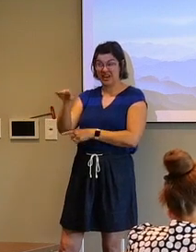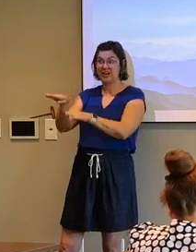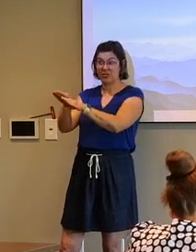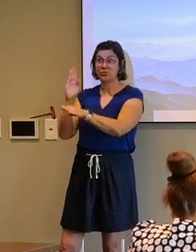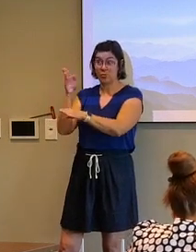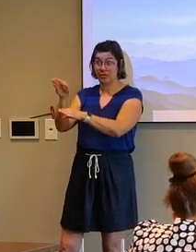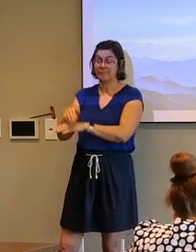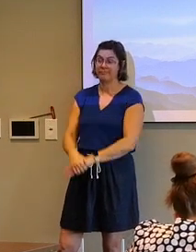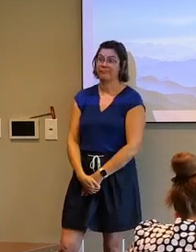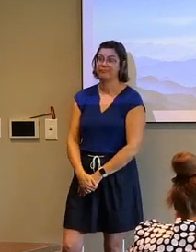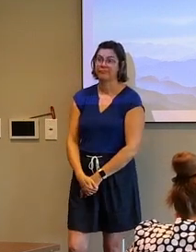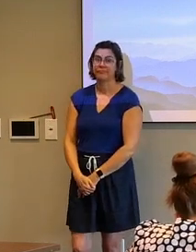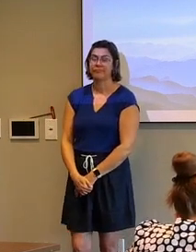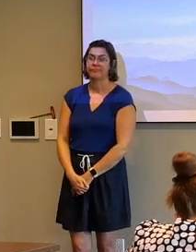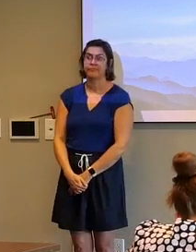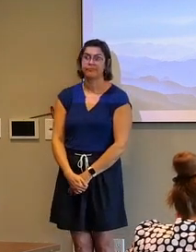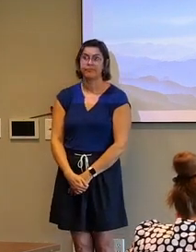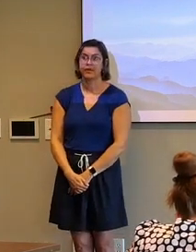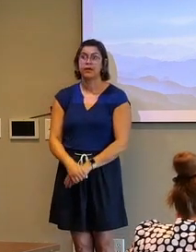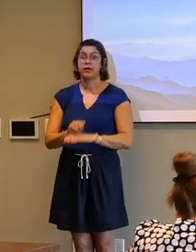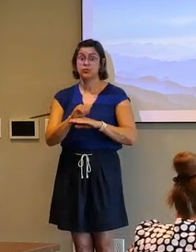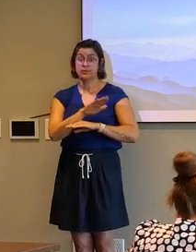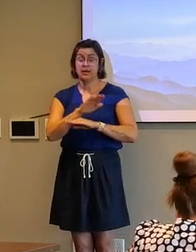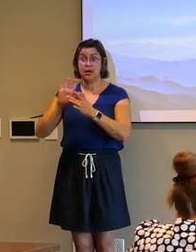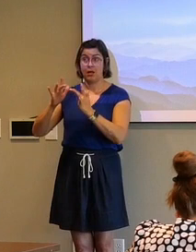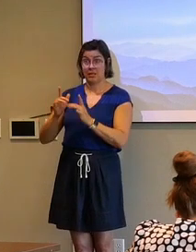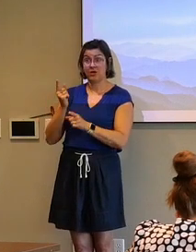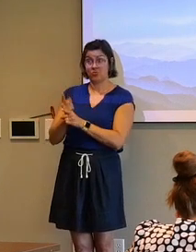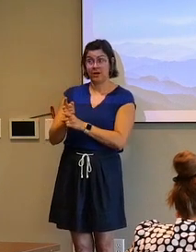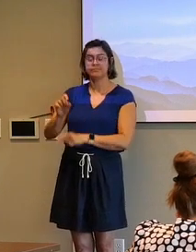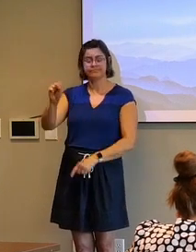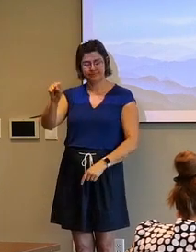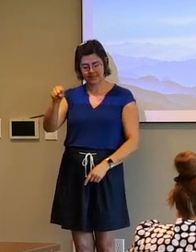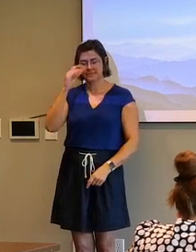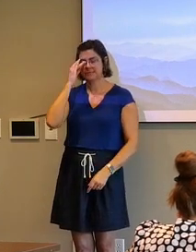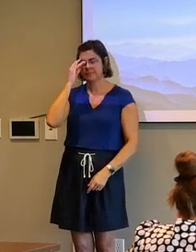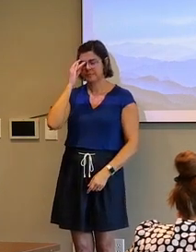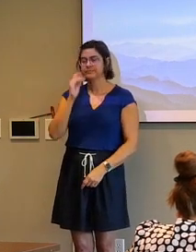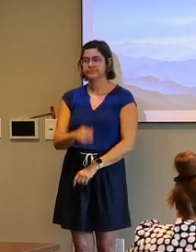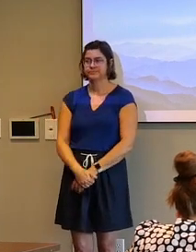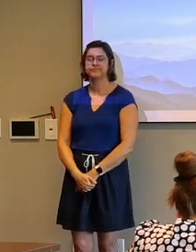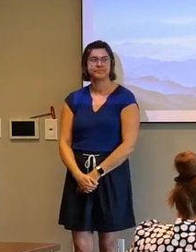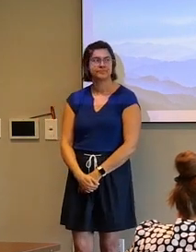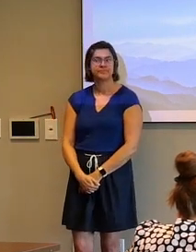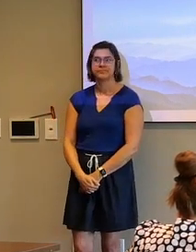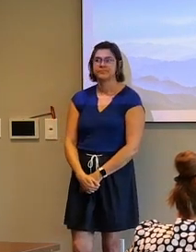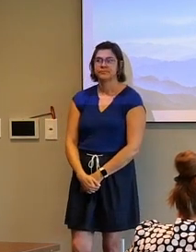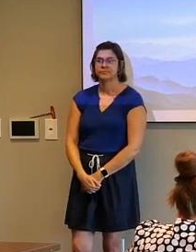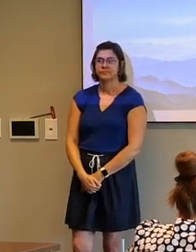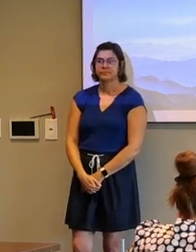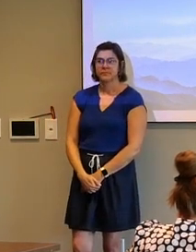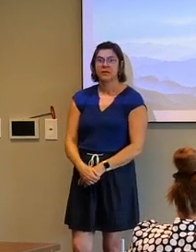p.m. to submit the application. And you submit it online, like when you yes. fill it out. Yep. It goes right online. Yep. And then someone